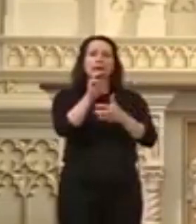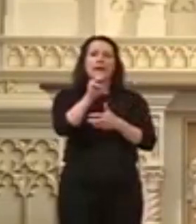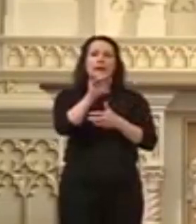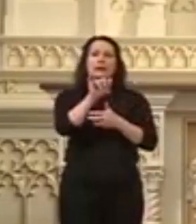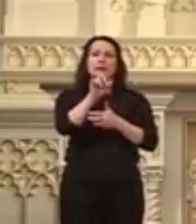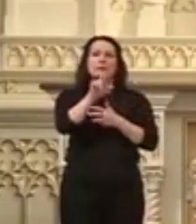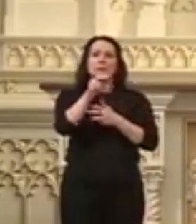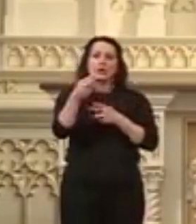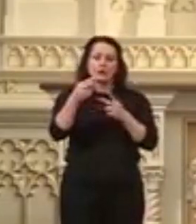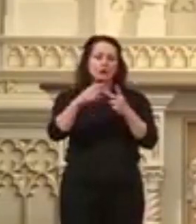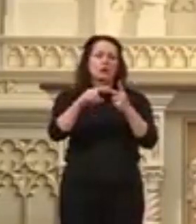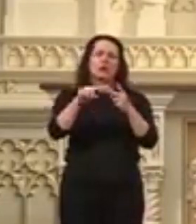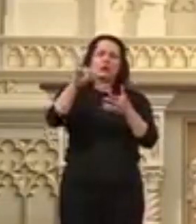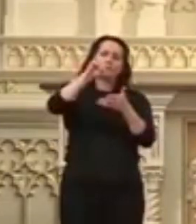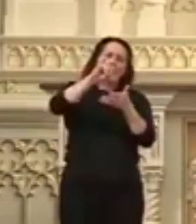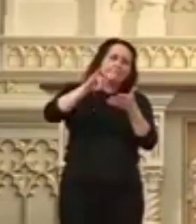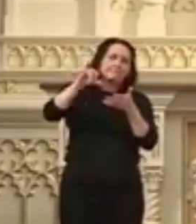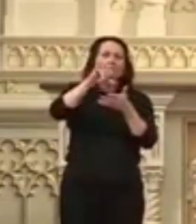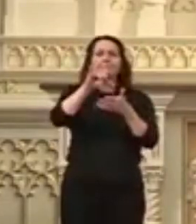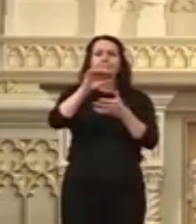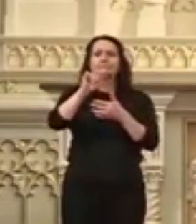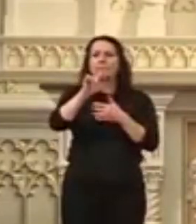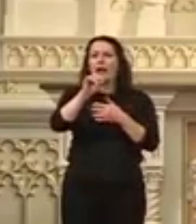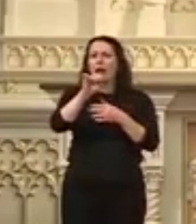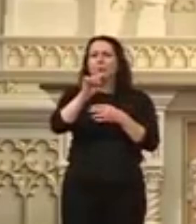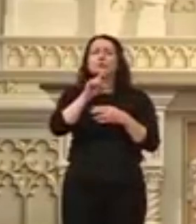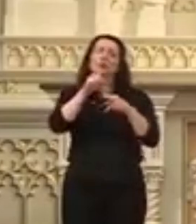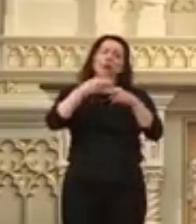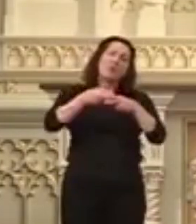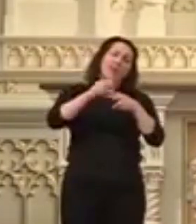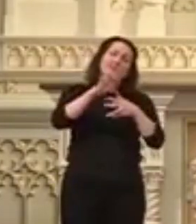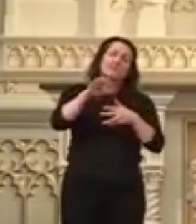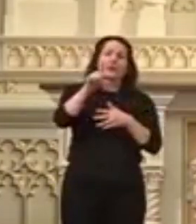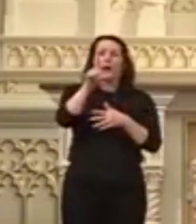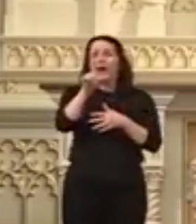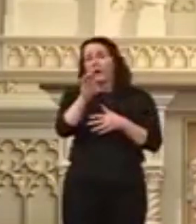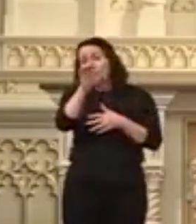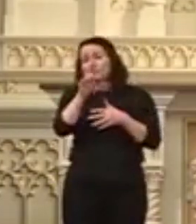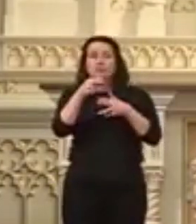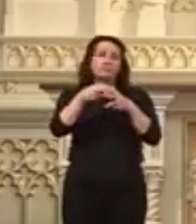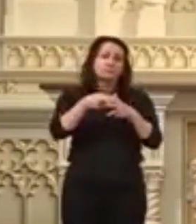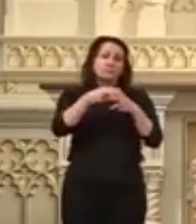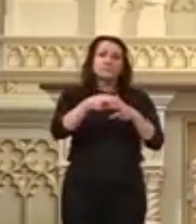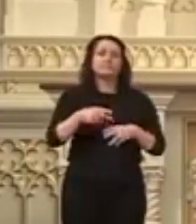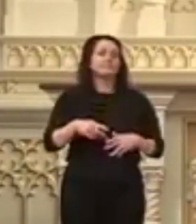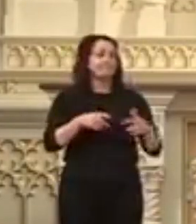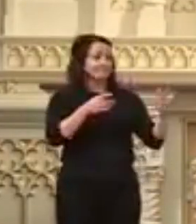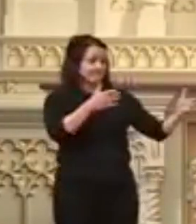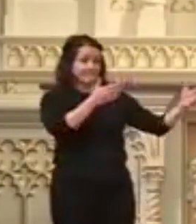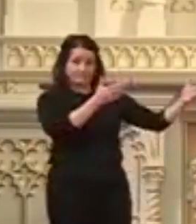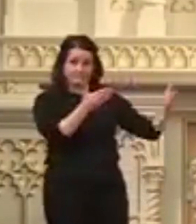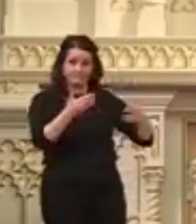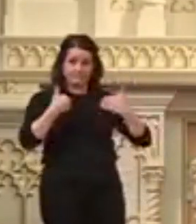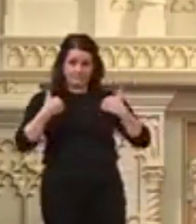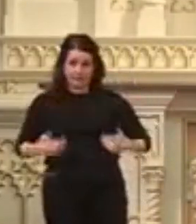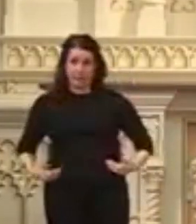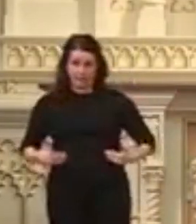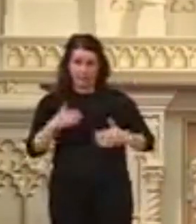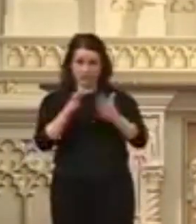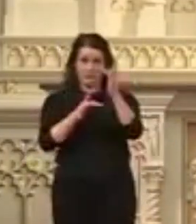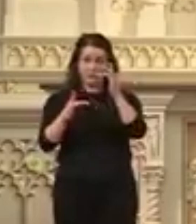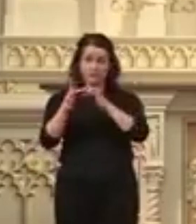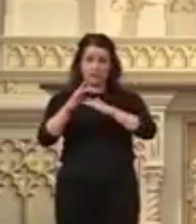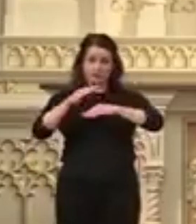and aloes, weighing about 100 pounds. They took the body of Jesus